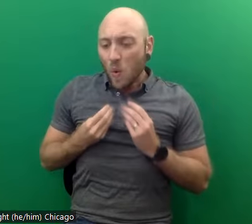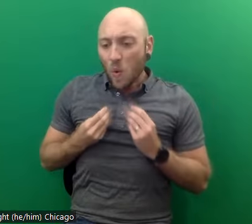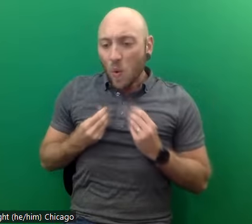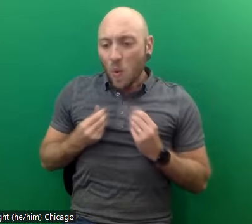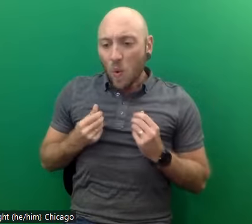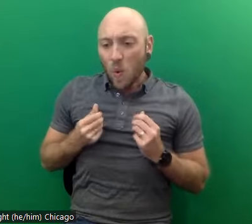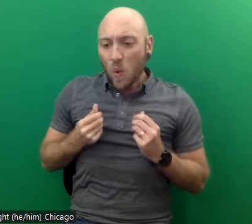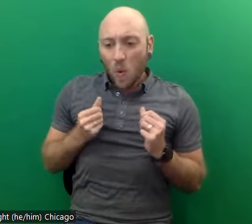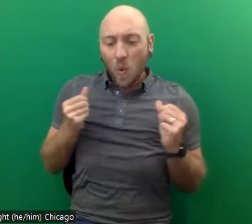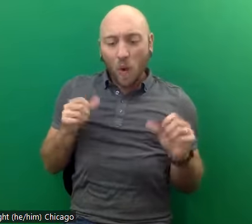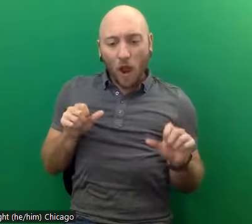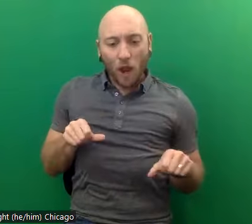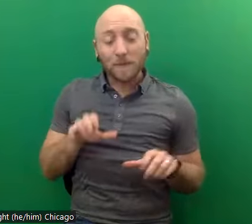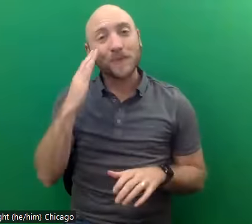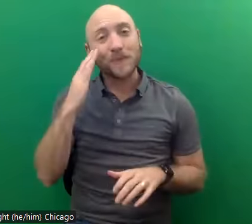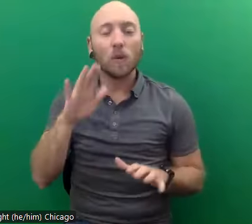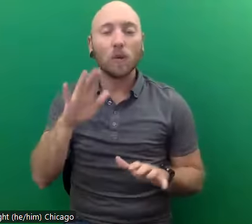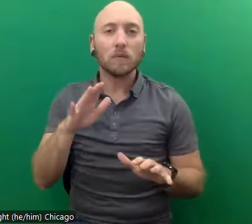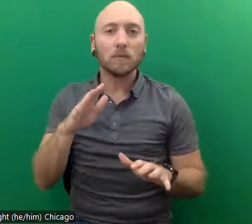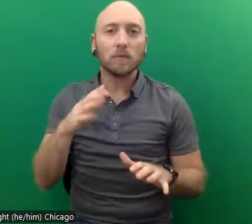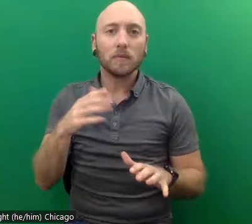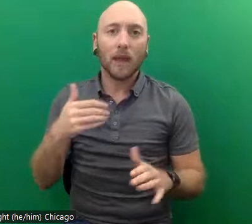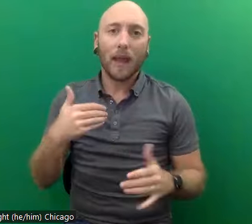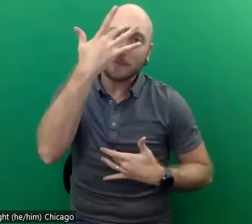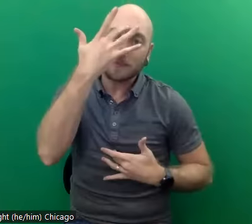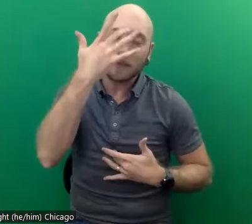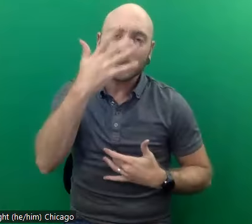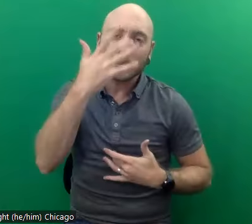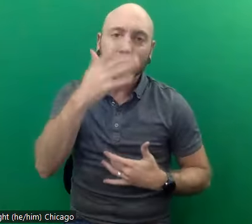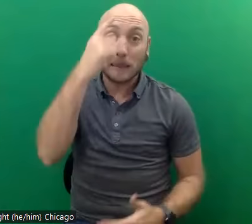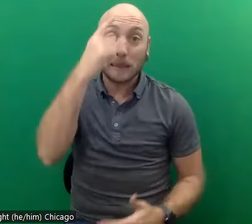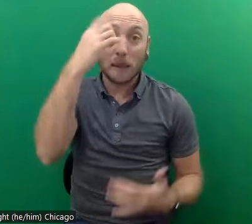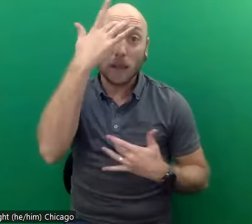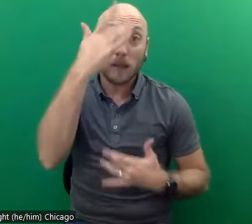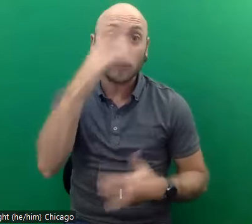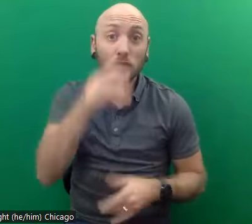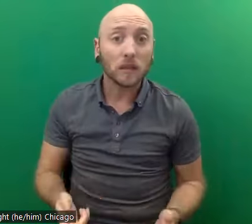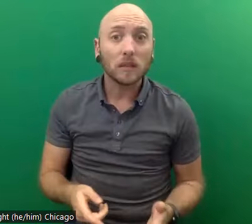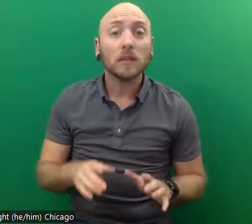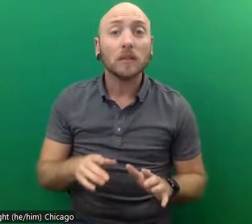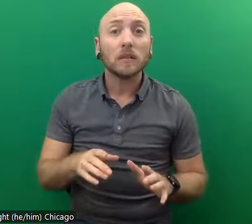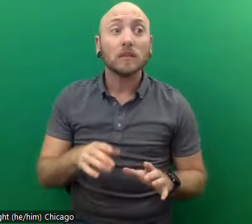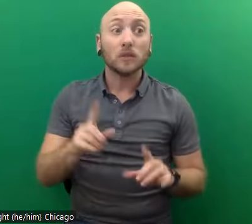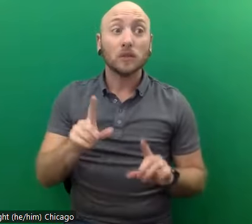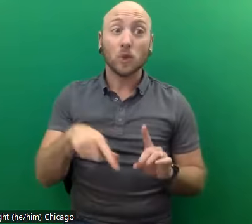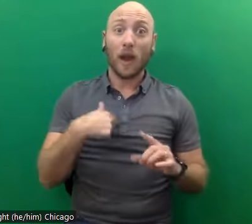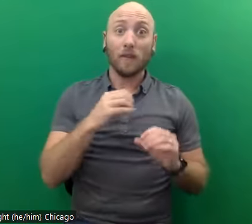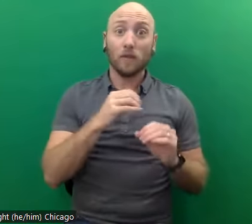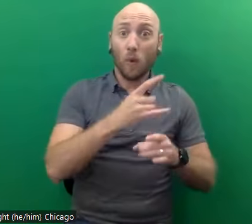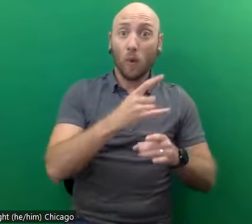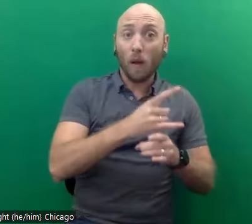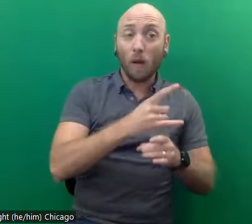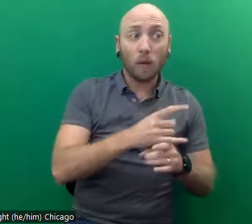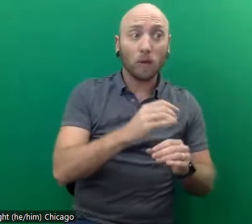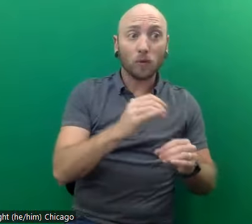from my mental illness, right? And when you take the alcohol out of me, I'm stuck with what's